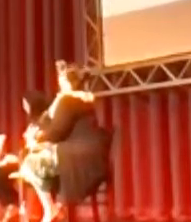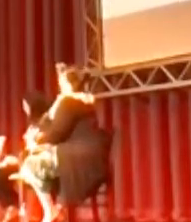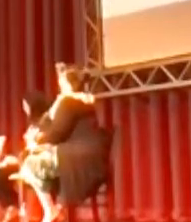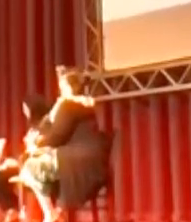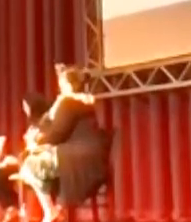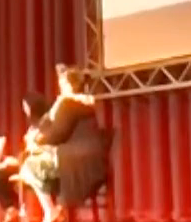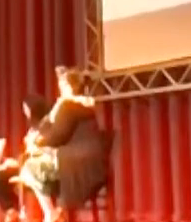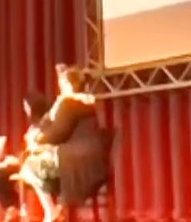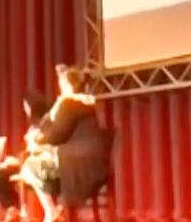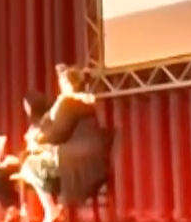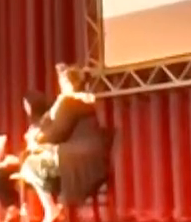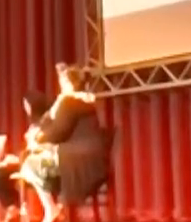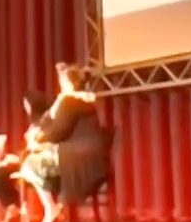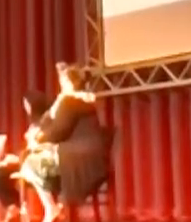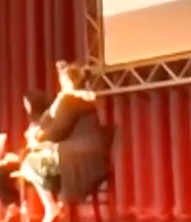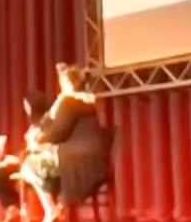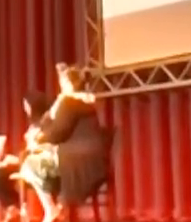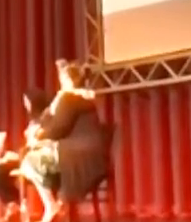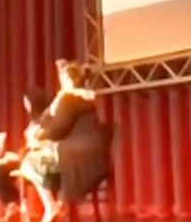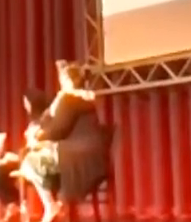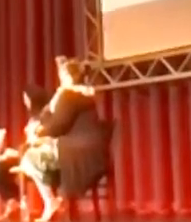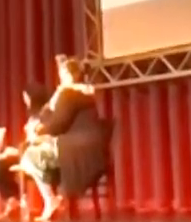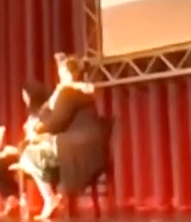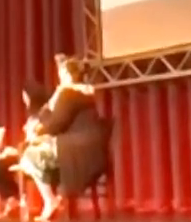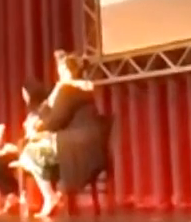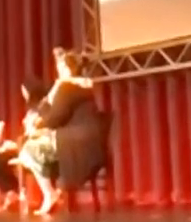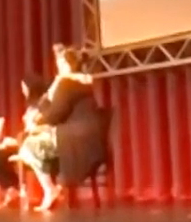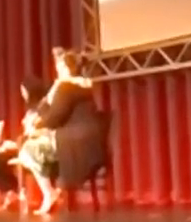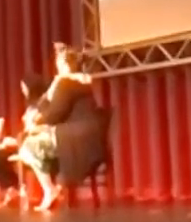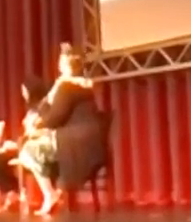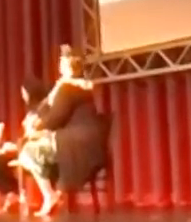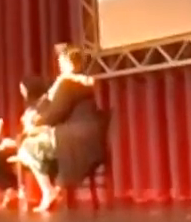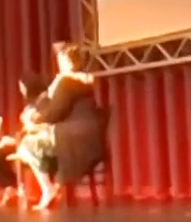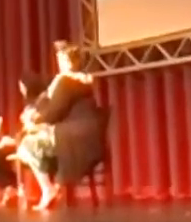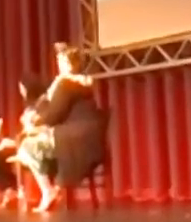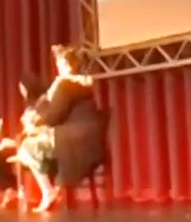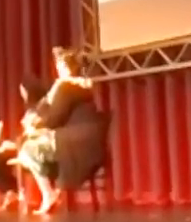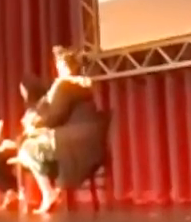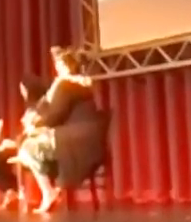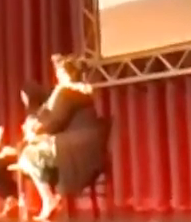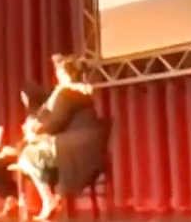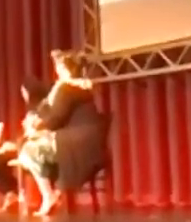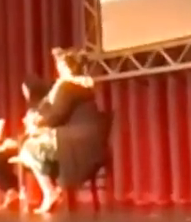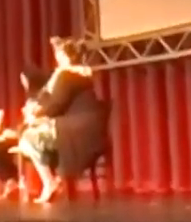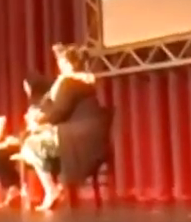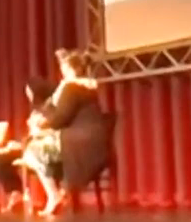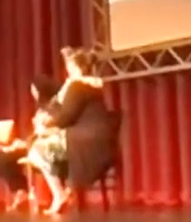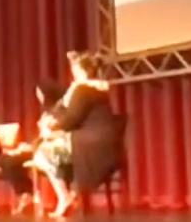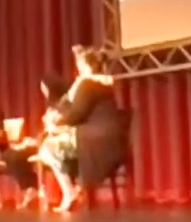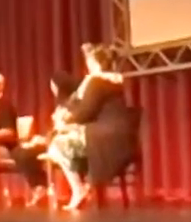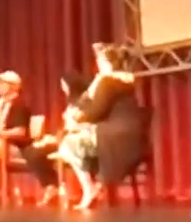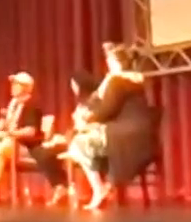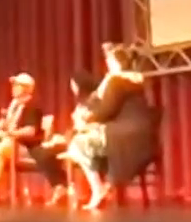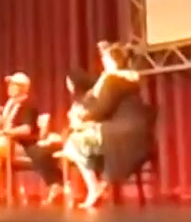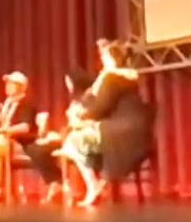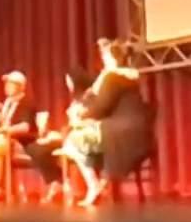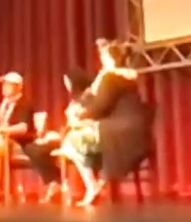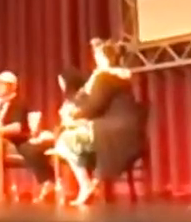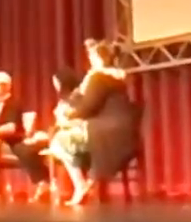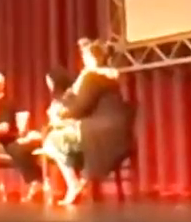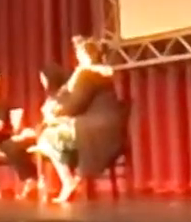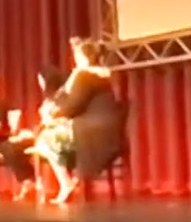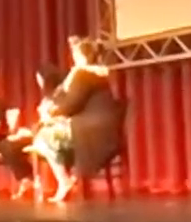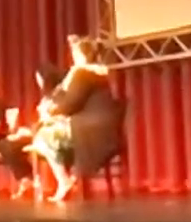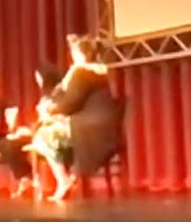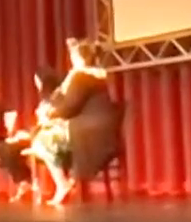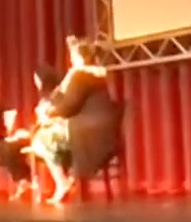seater, the Michael Fowler Center, usually only the Symphony Orchestra, you know, and those sorts of organizations in there. And oh,